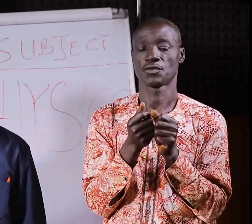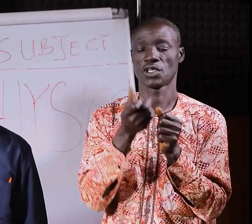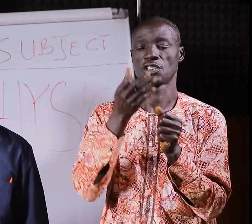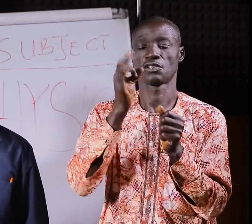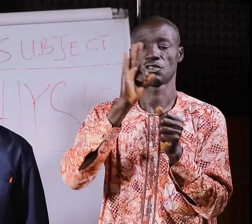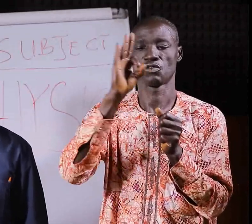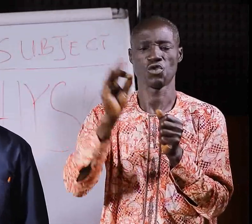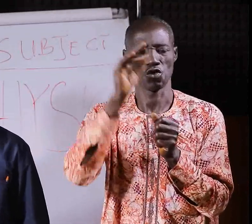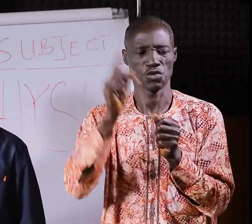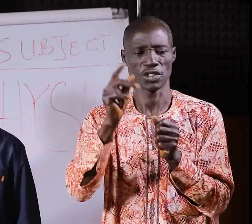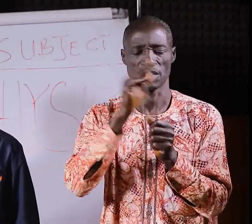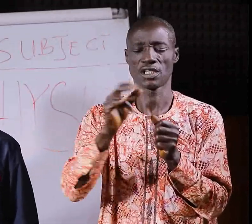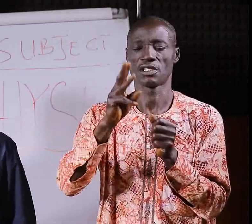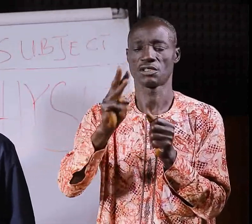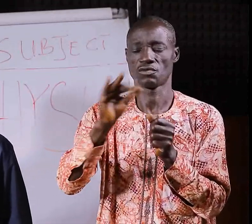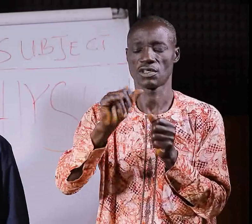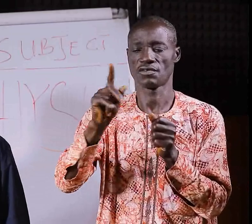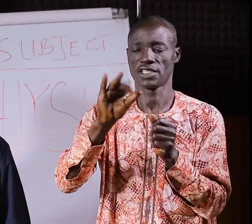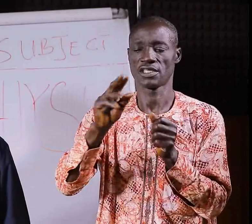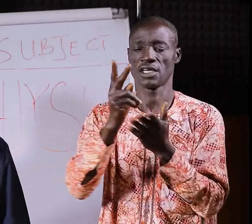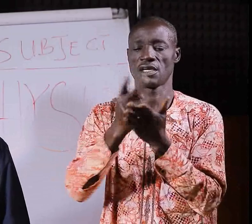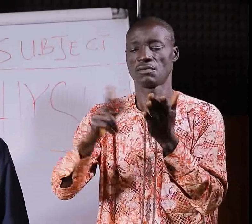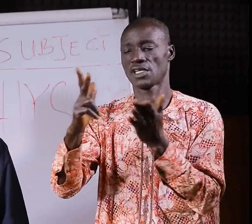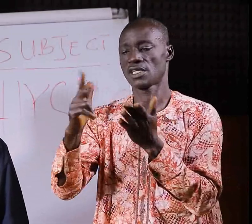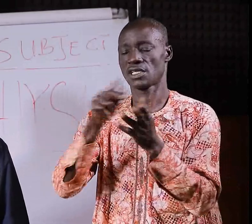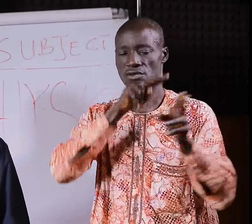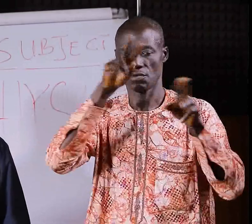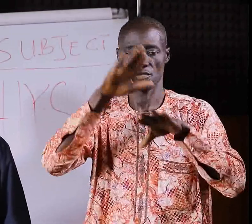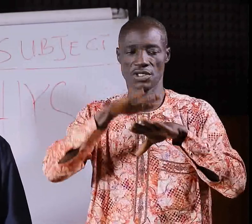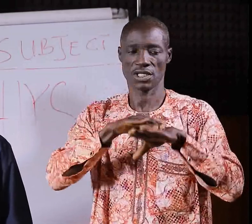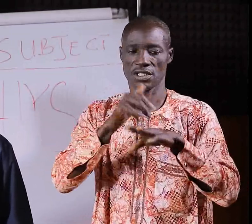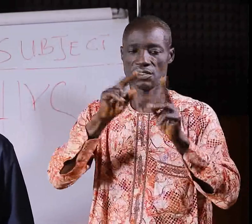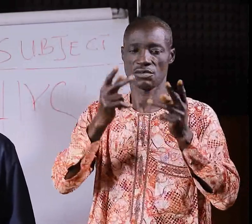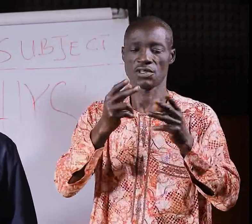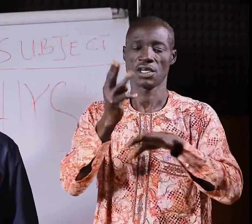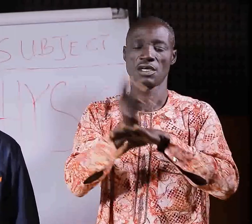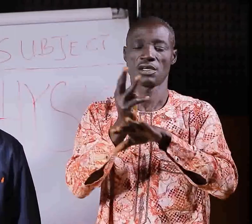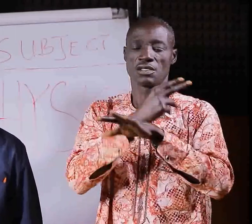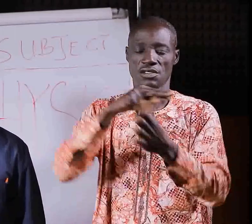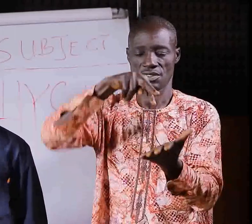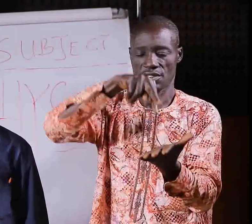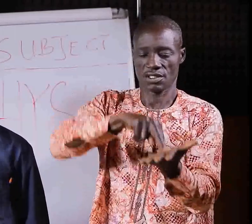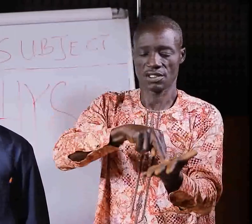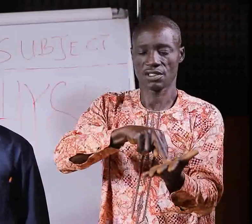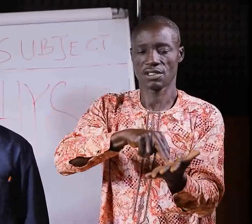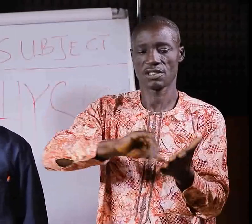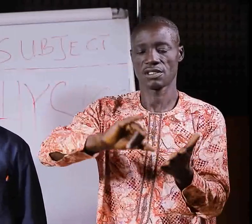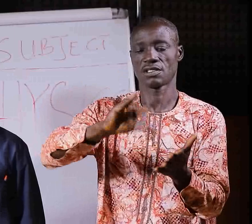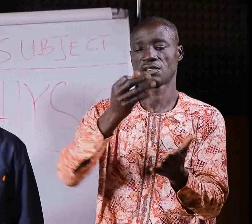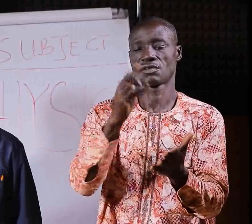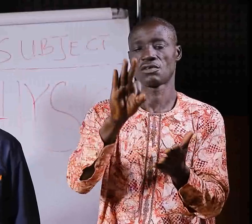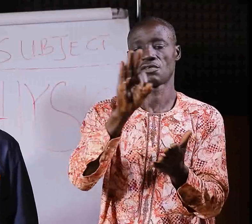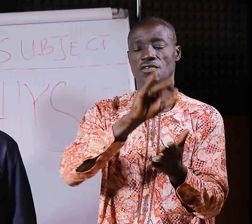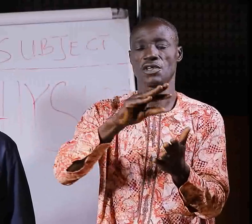frequency, and wavelength. Then part 3, we look at mathematical representation